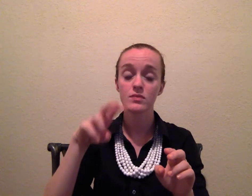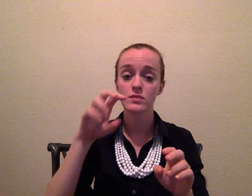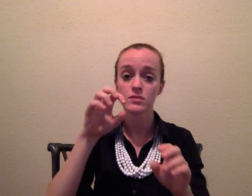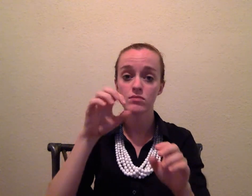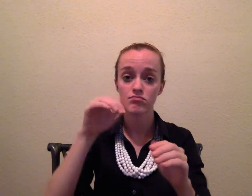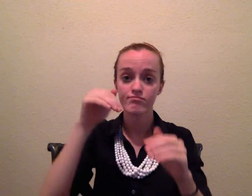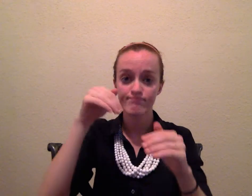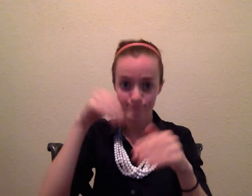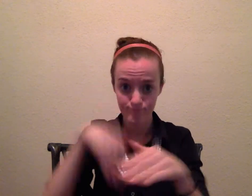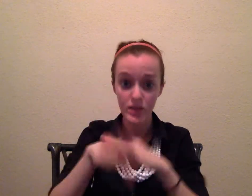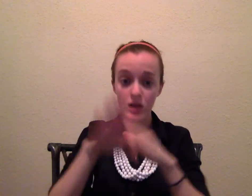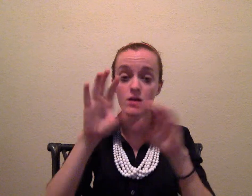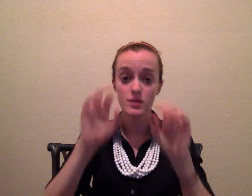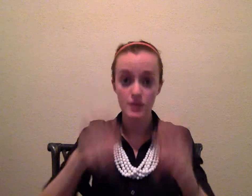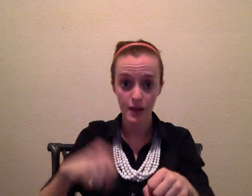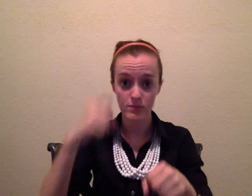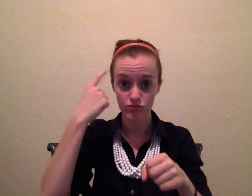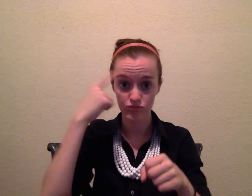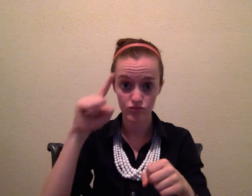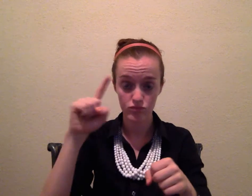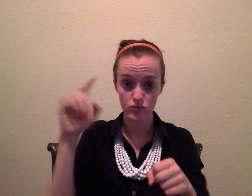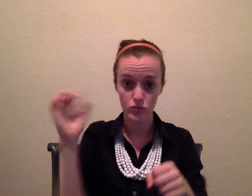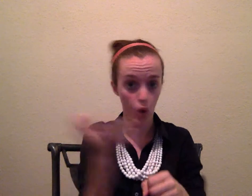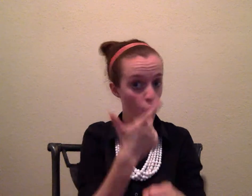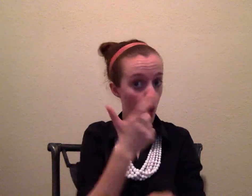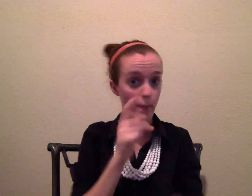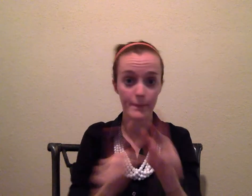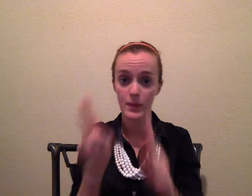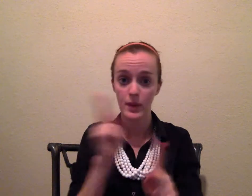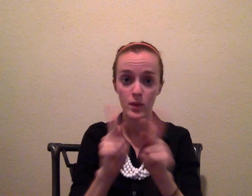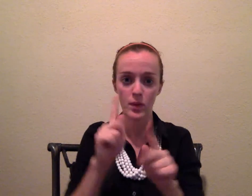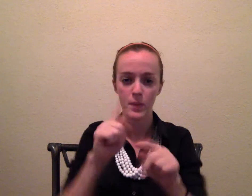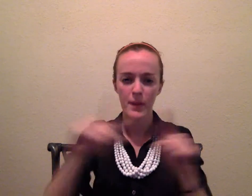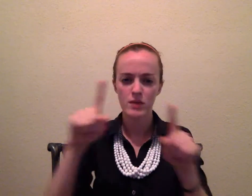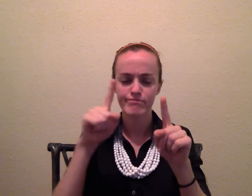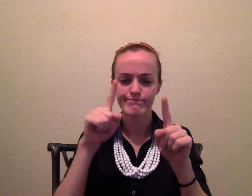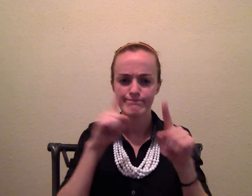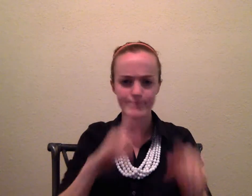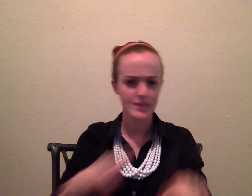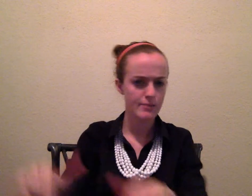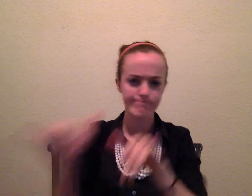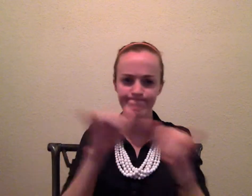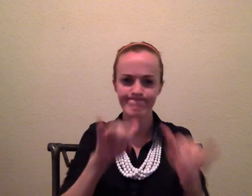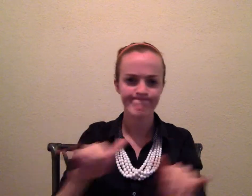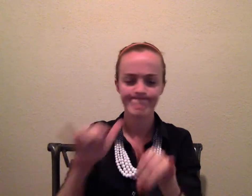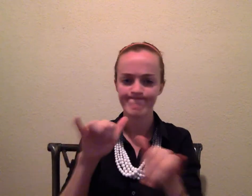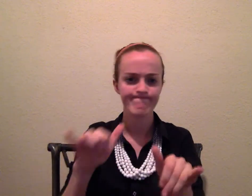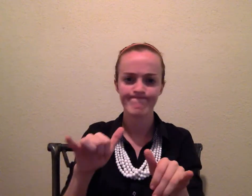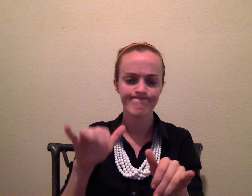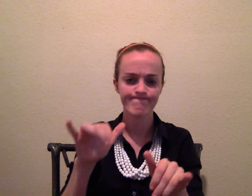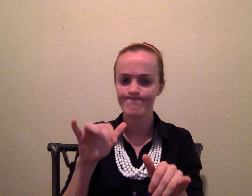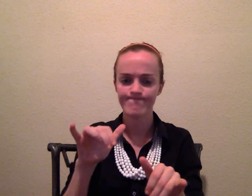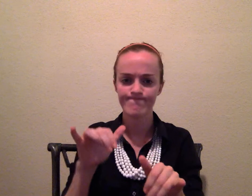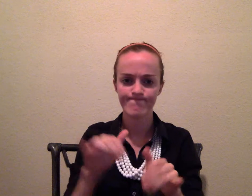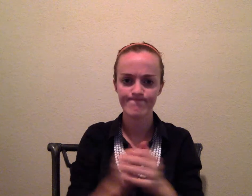say. I have a friend of mine who uses a wheelchair, and he says what this design does for him is it creates a social